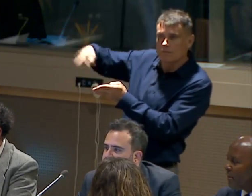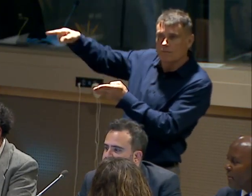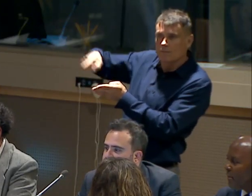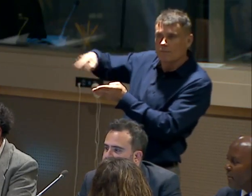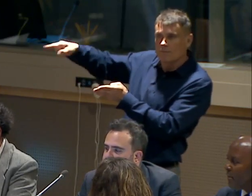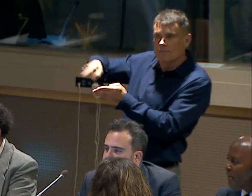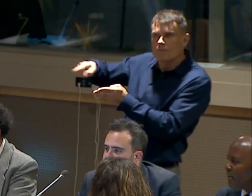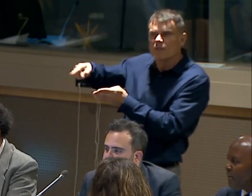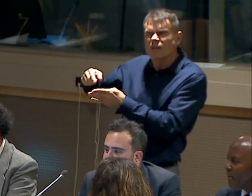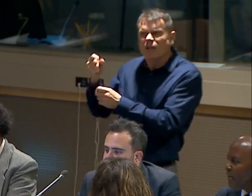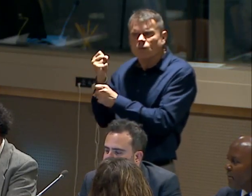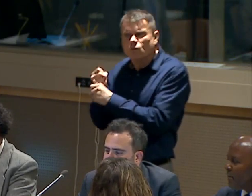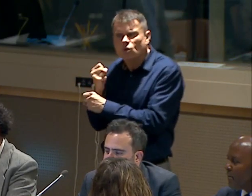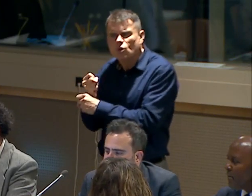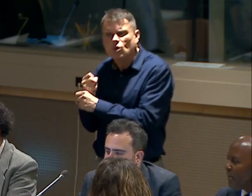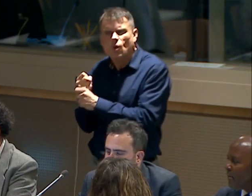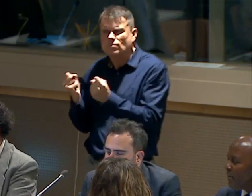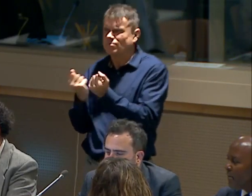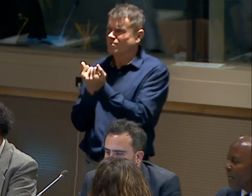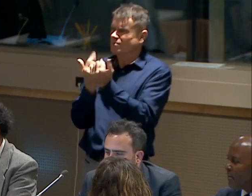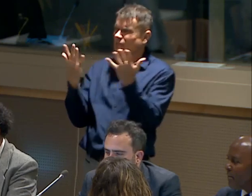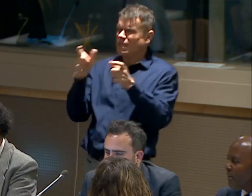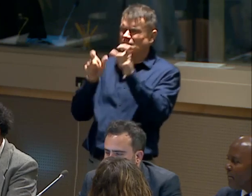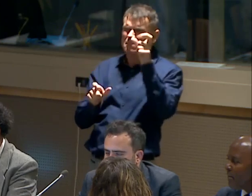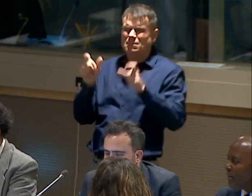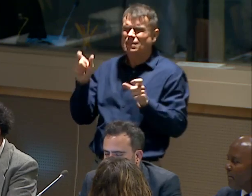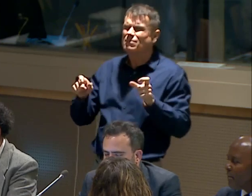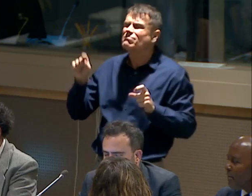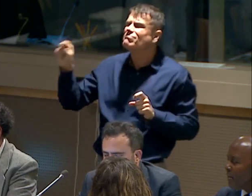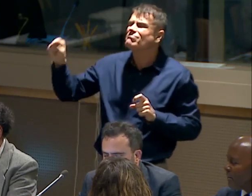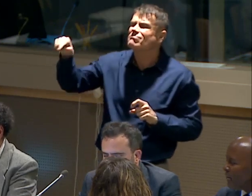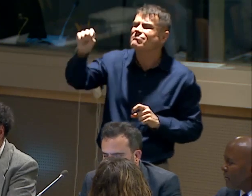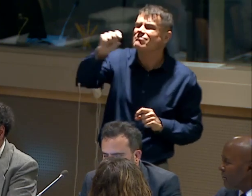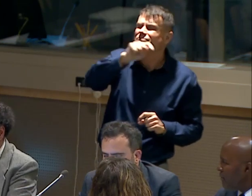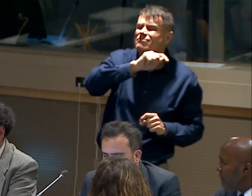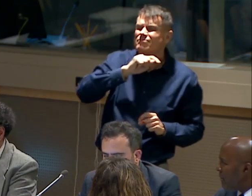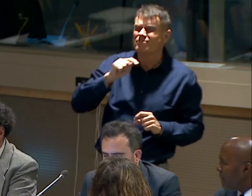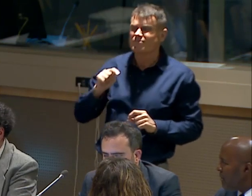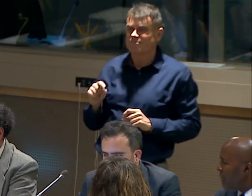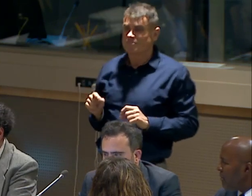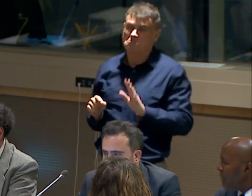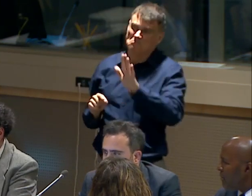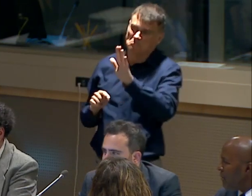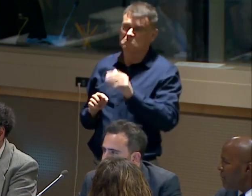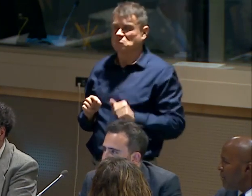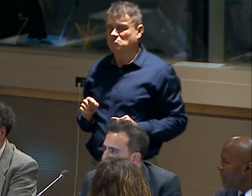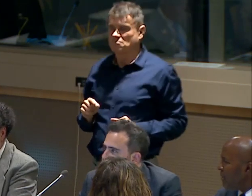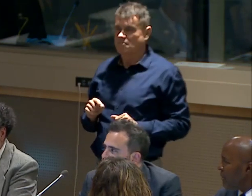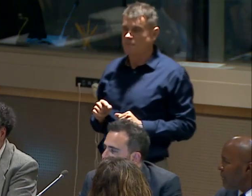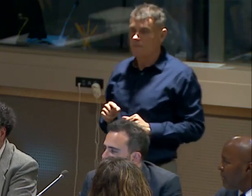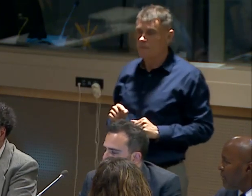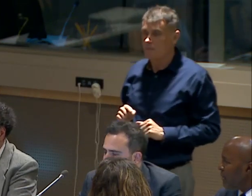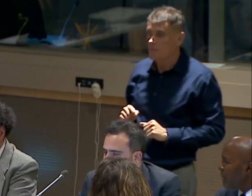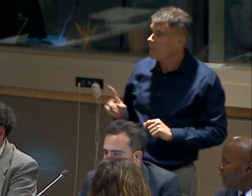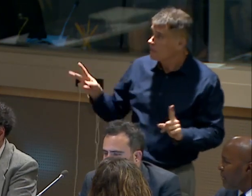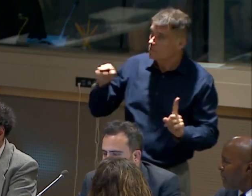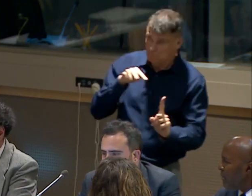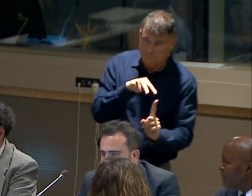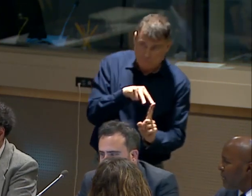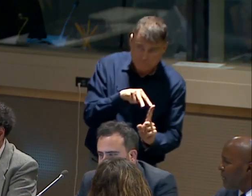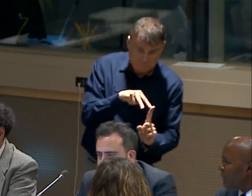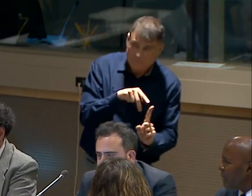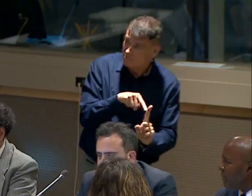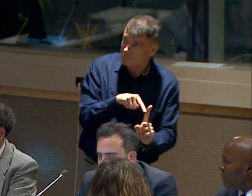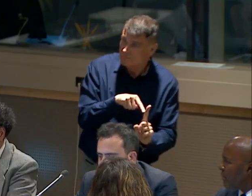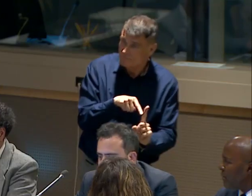conditions, and uncertainty about who will stand beside them when parents and lifelong caregivers are no